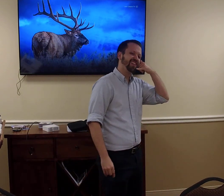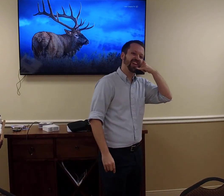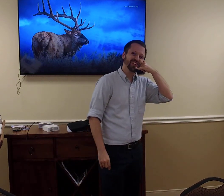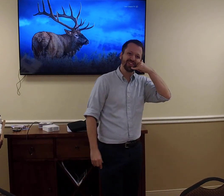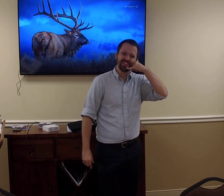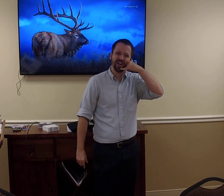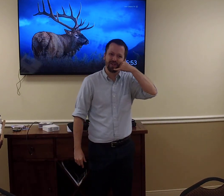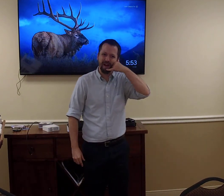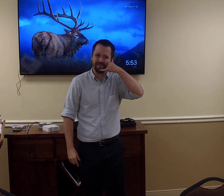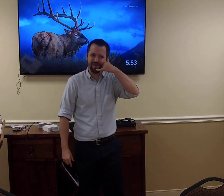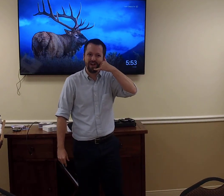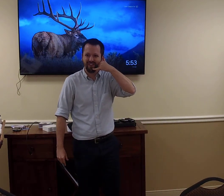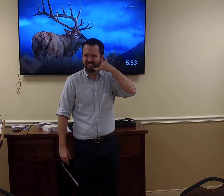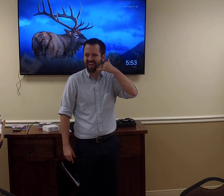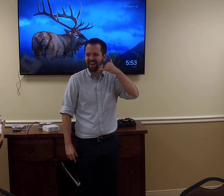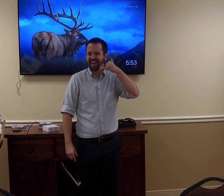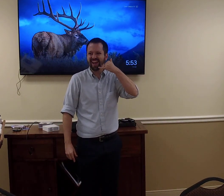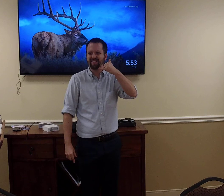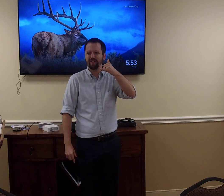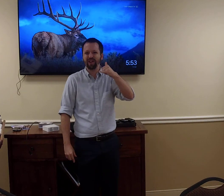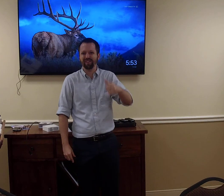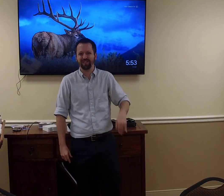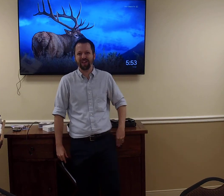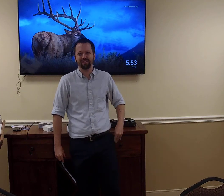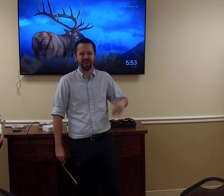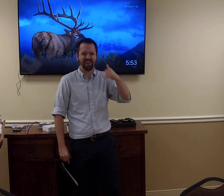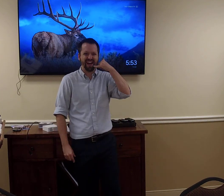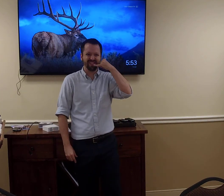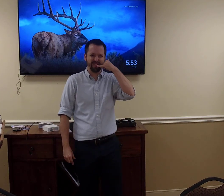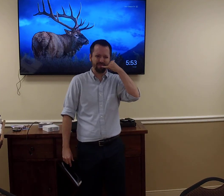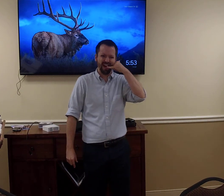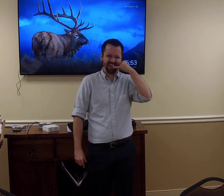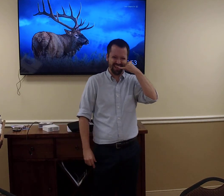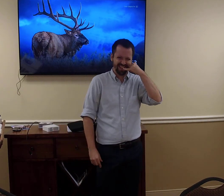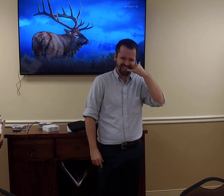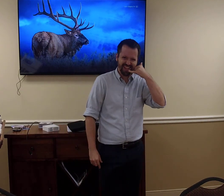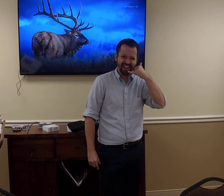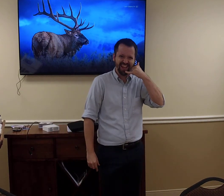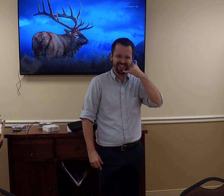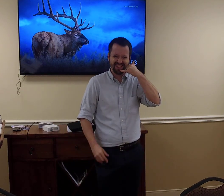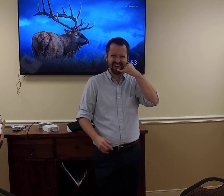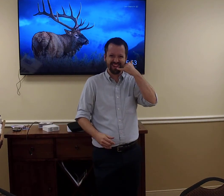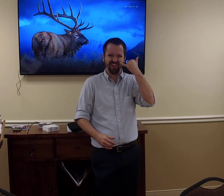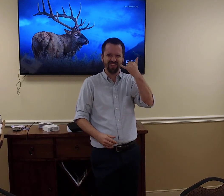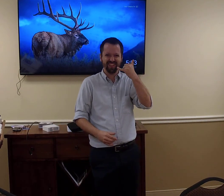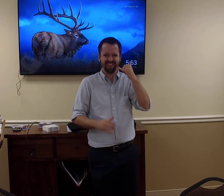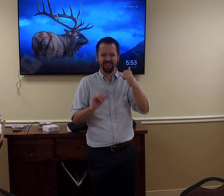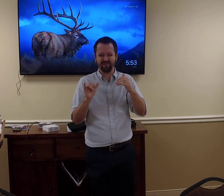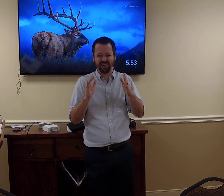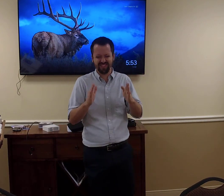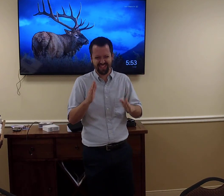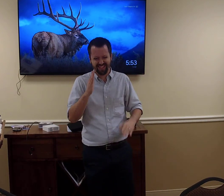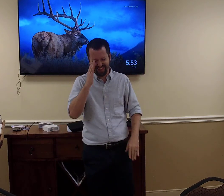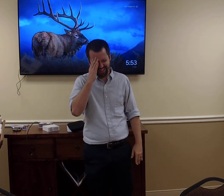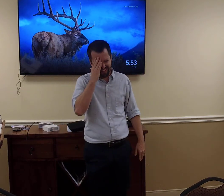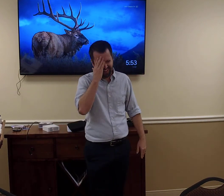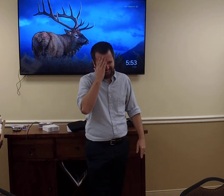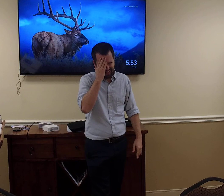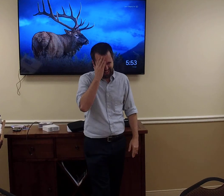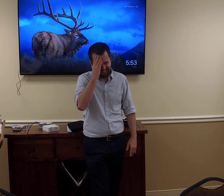teacher just took my phone." He pulled a flip phone out of his pocket and started calling the same person. Oh my goodness.